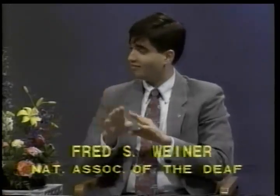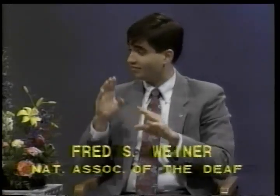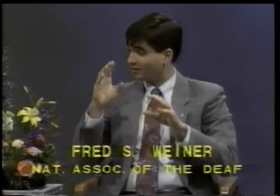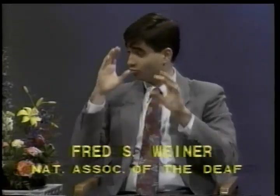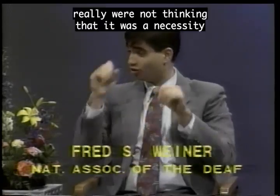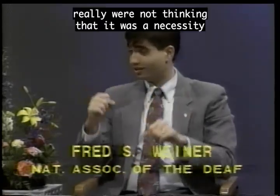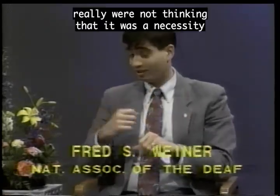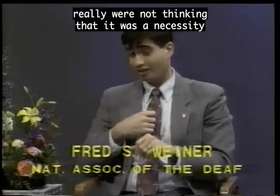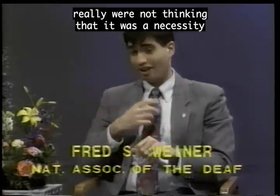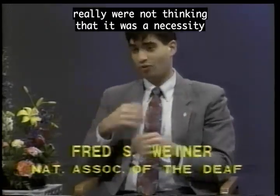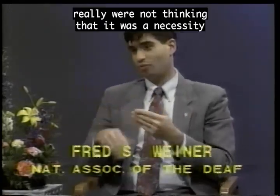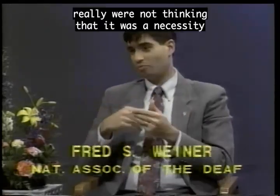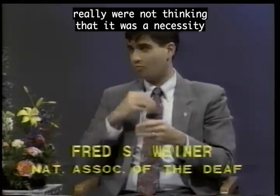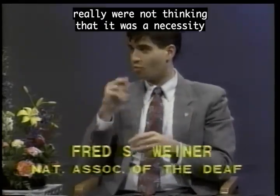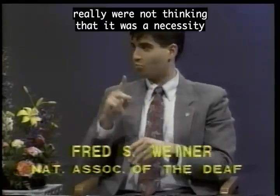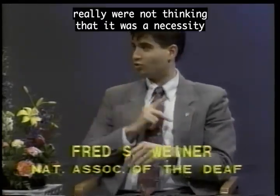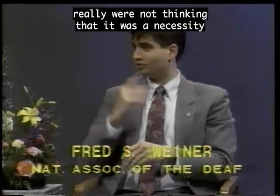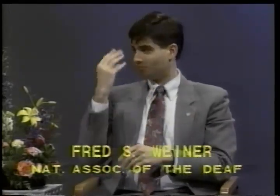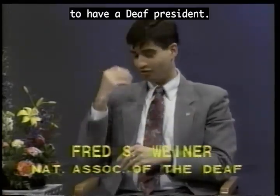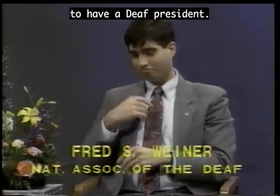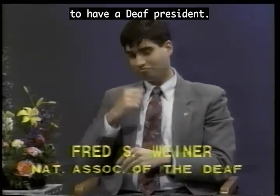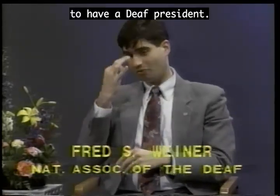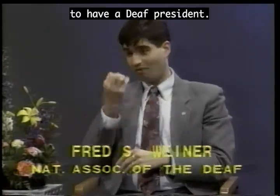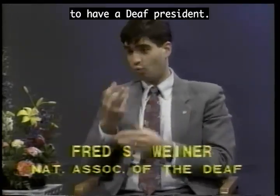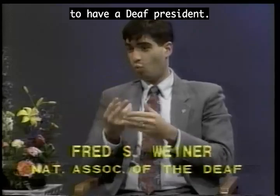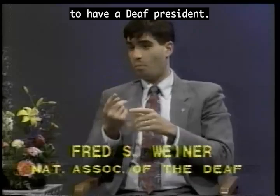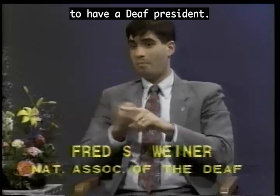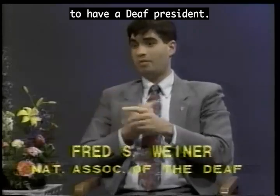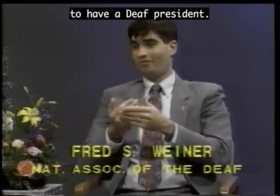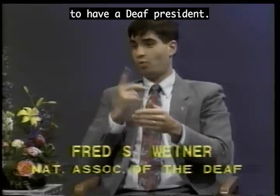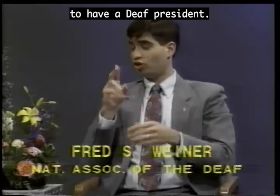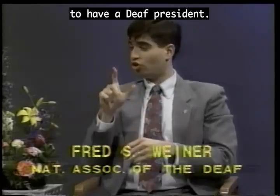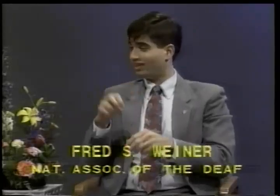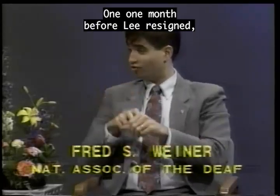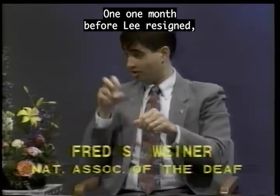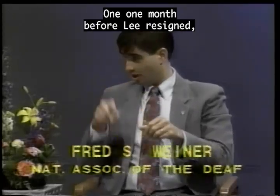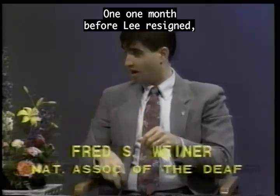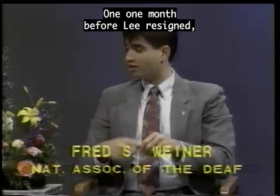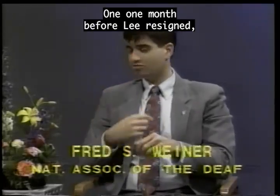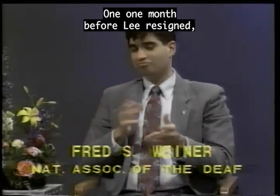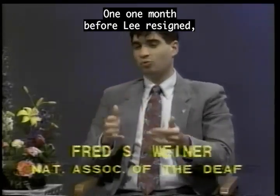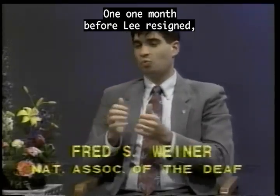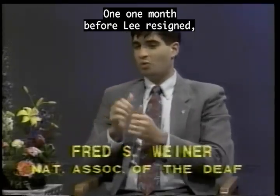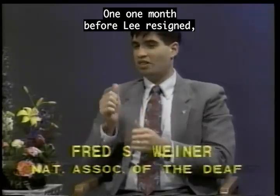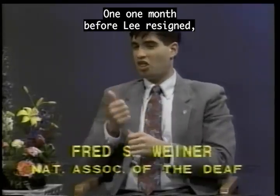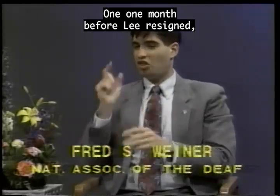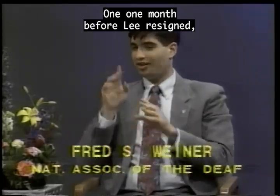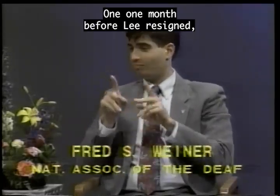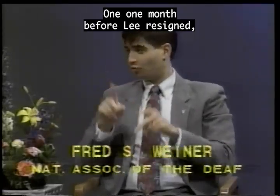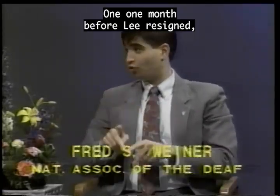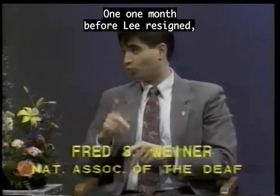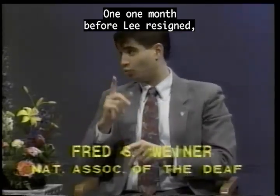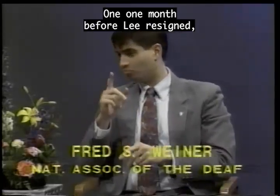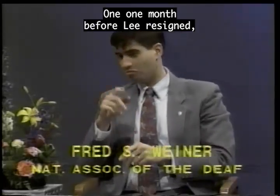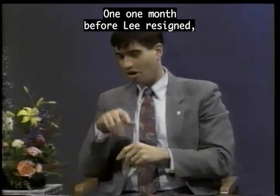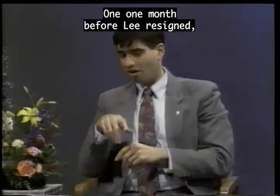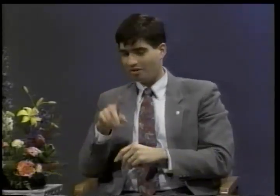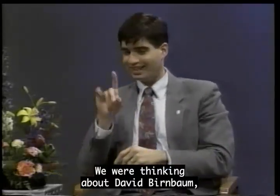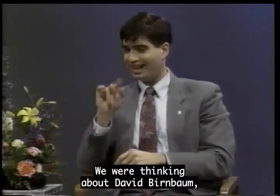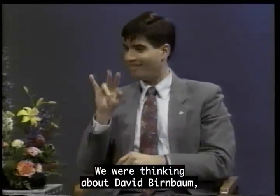really were not thinking that it was a necessity to have a deaf president. 1 month before Lee resigned, we were thinking